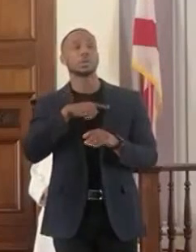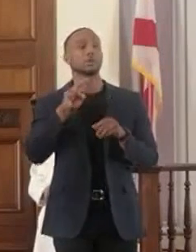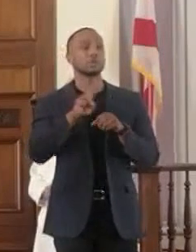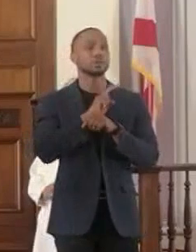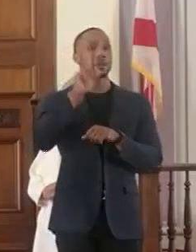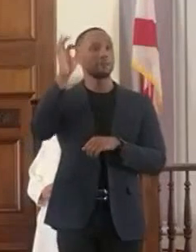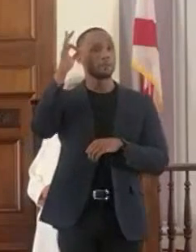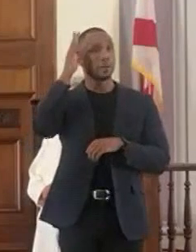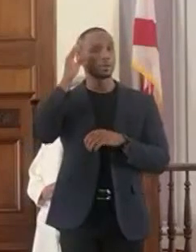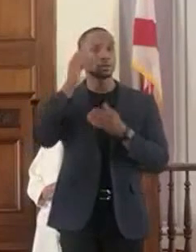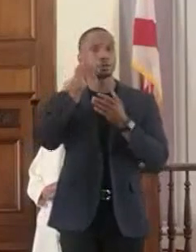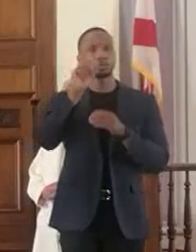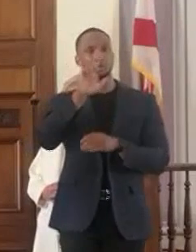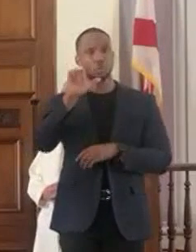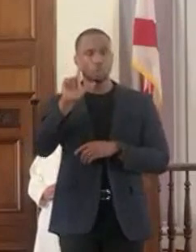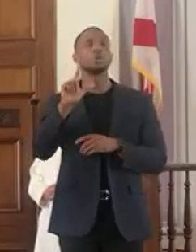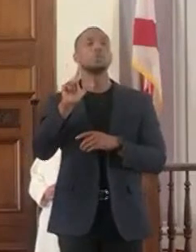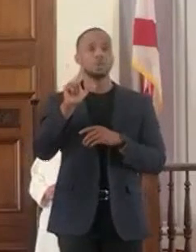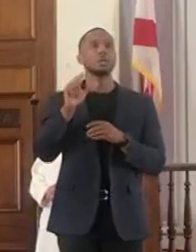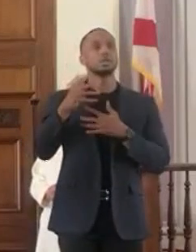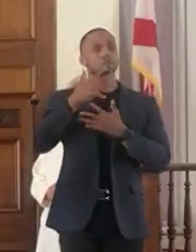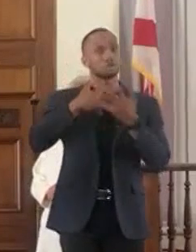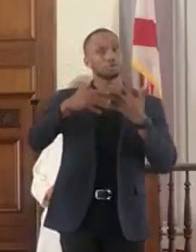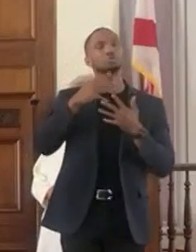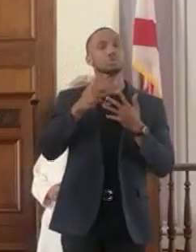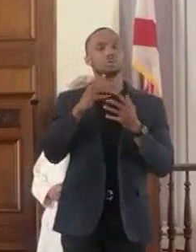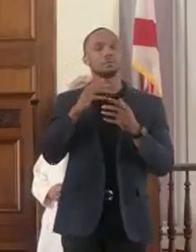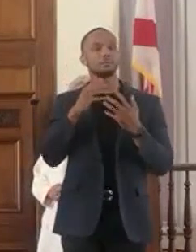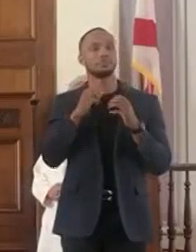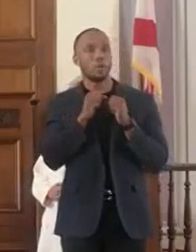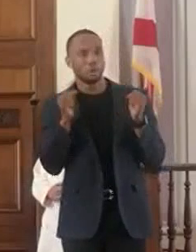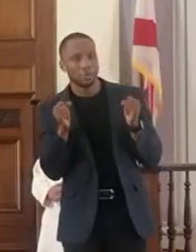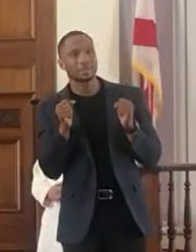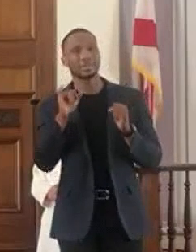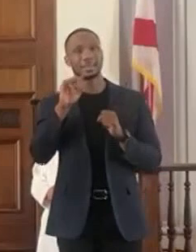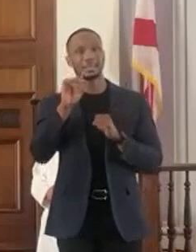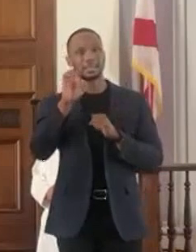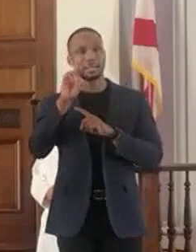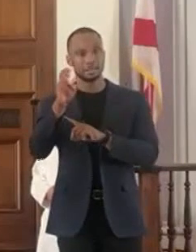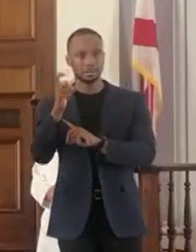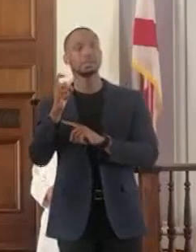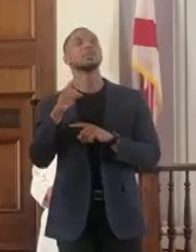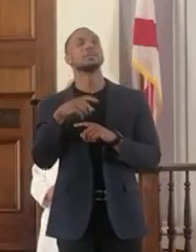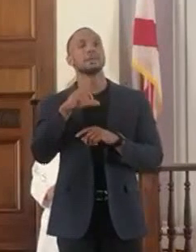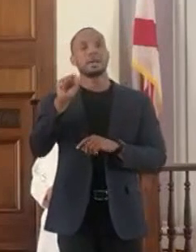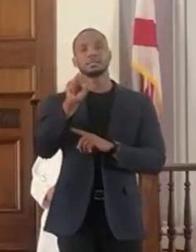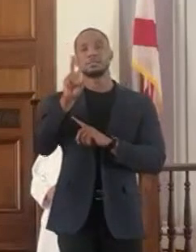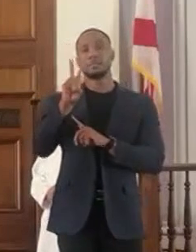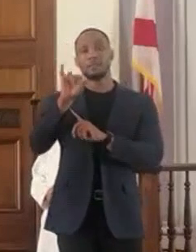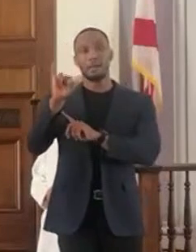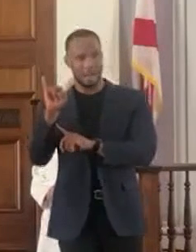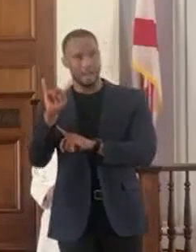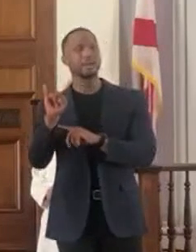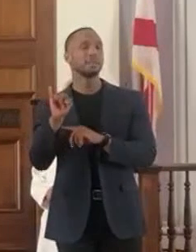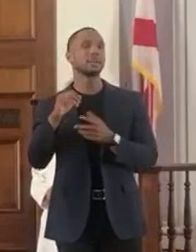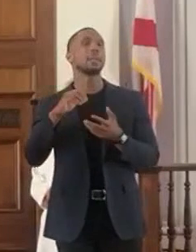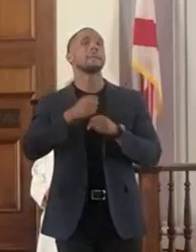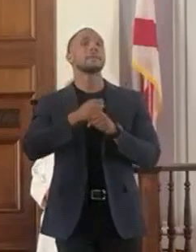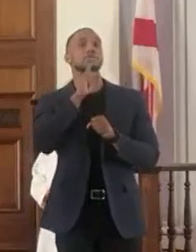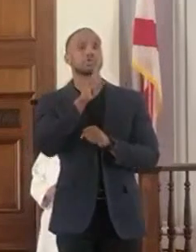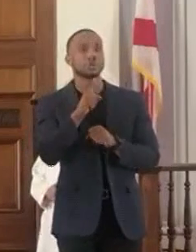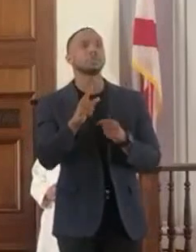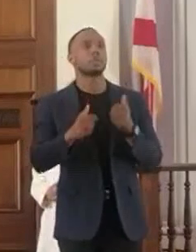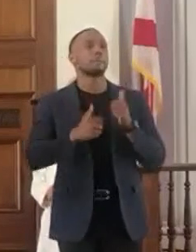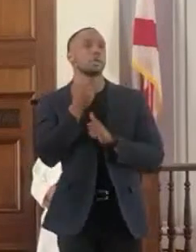tool that's called Social Vulnerability Index, or SVI. You've probably heard me talk about that before. But that's a way of making sure that our most